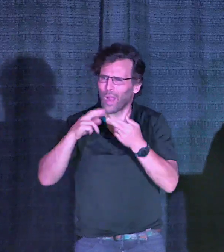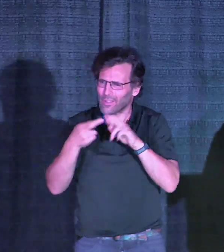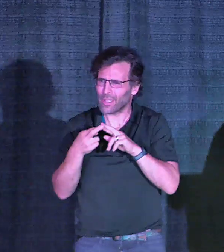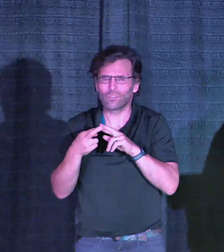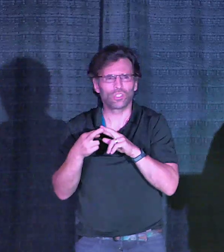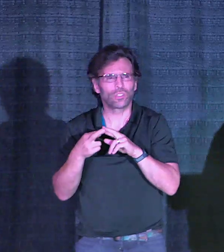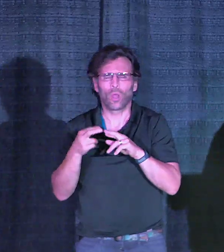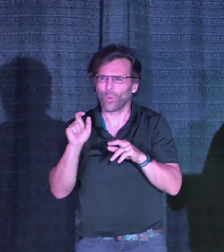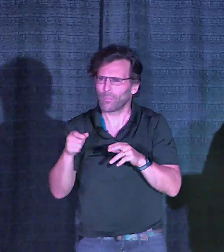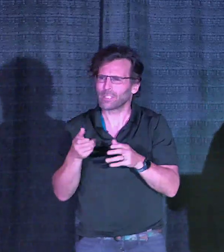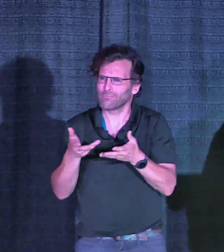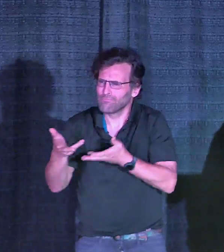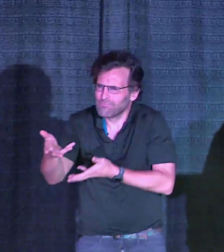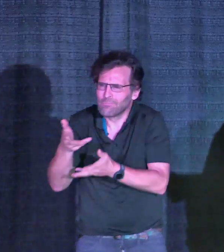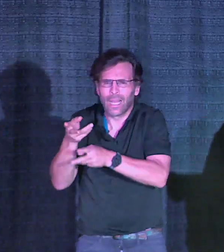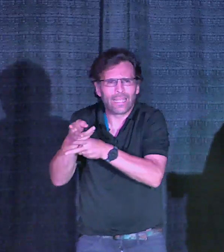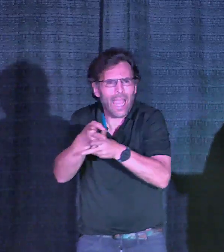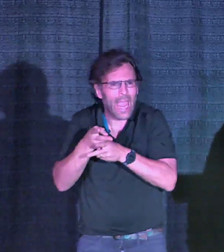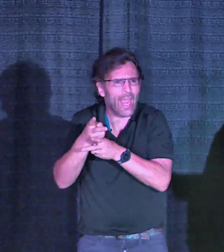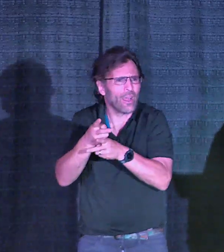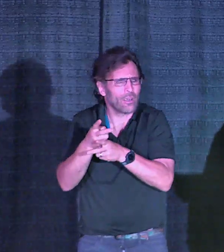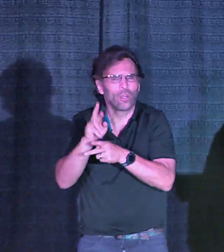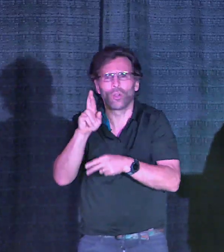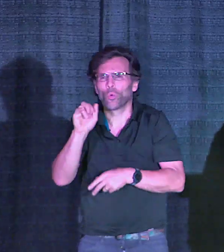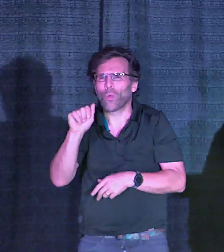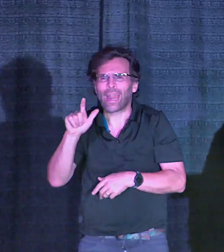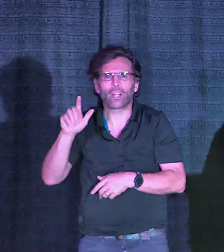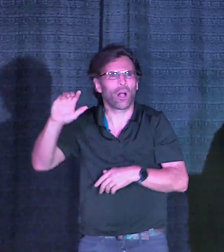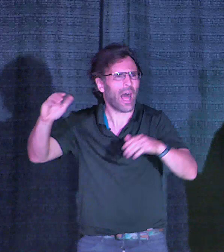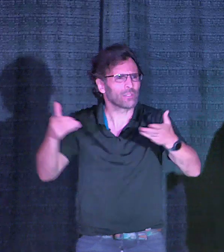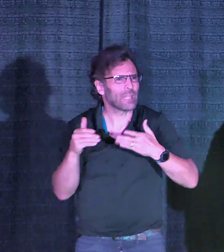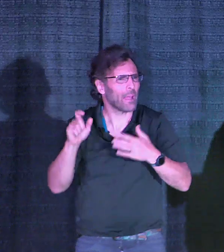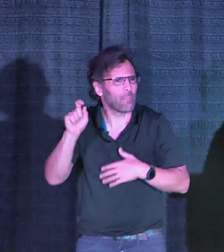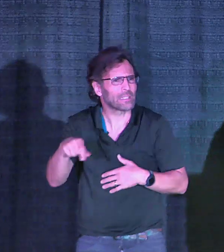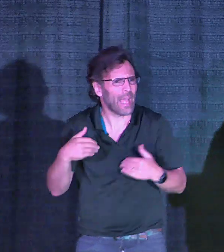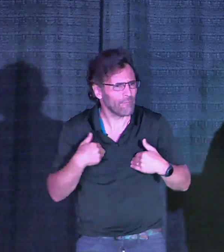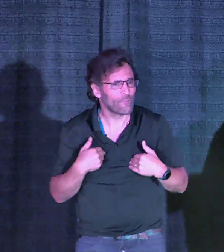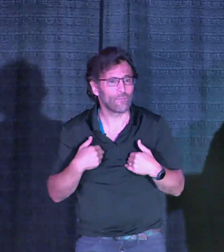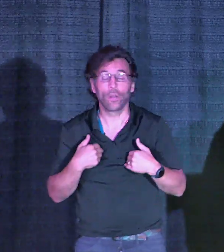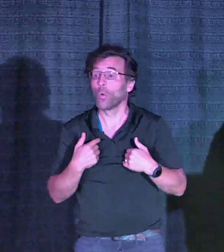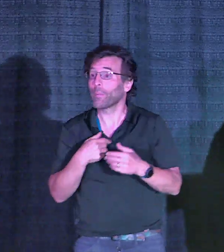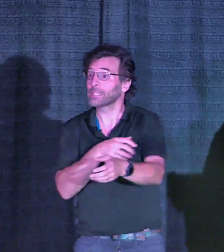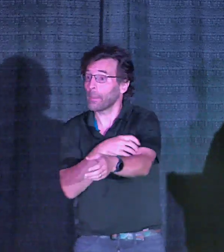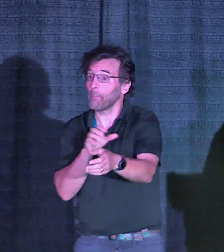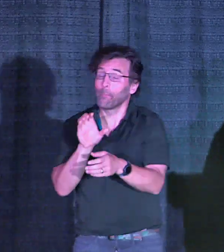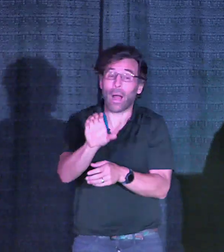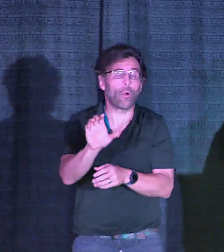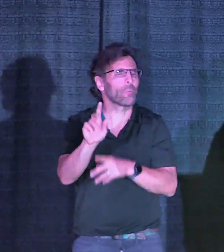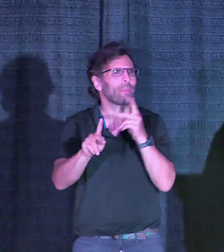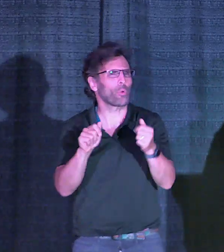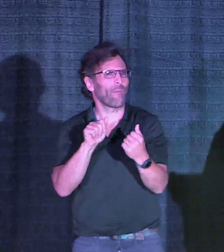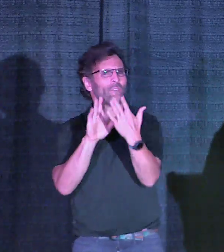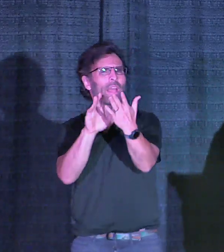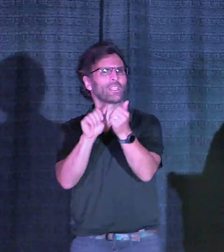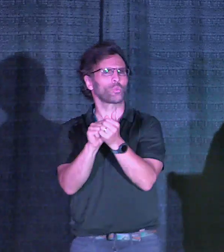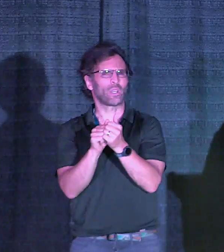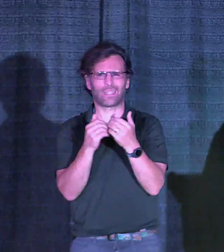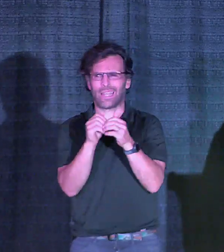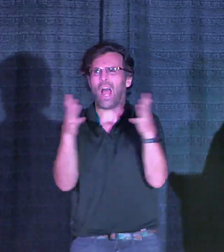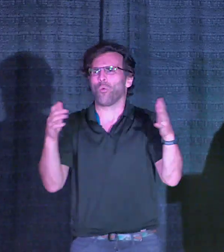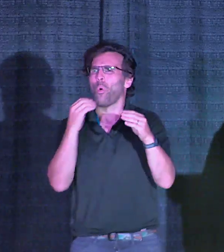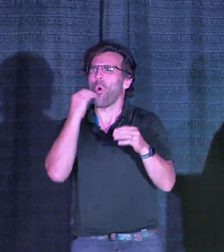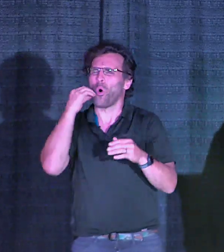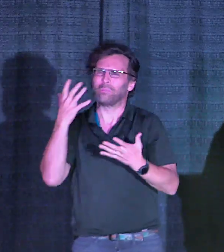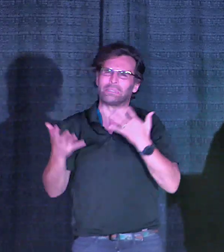in mutual care and radical hospitality. Empower people who have been faced with homelessness and housing